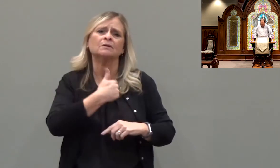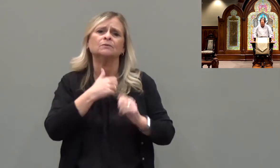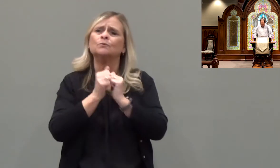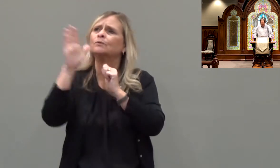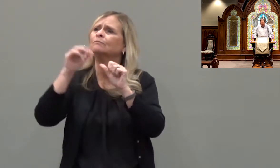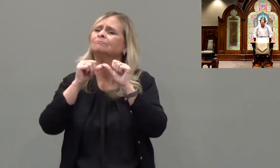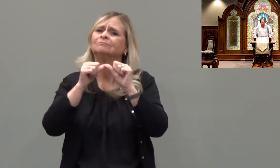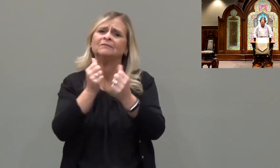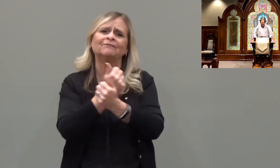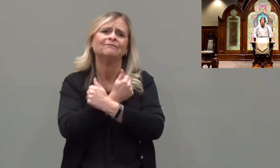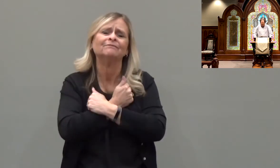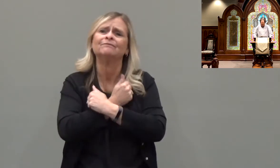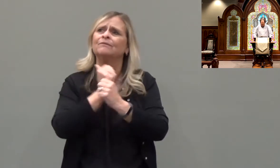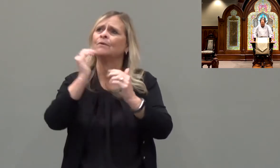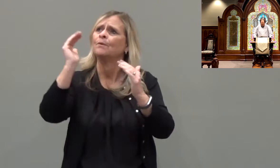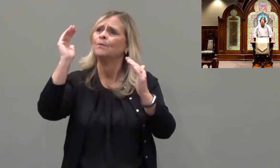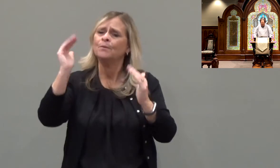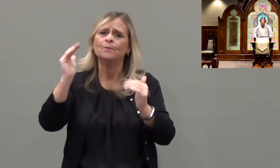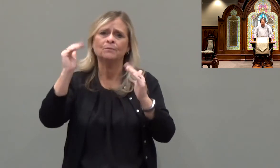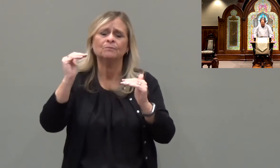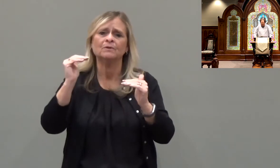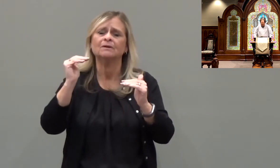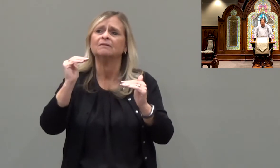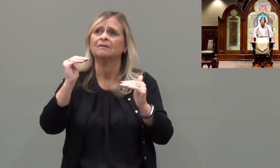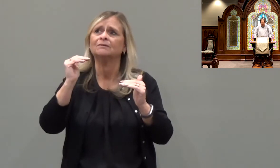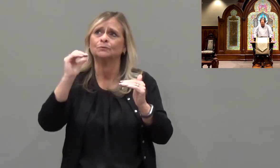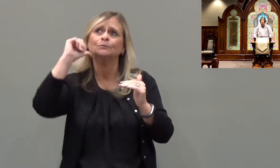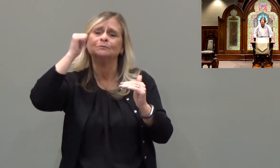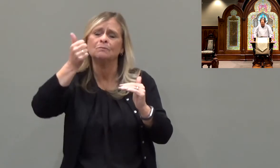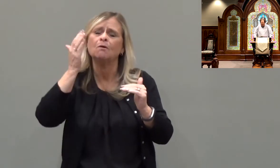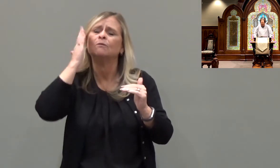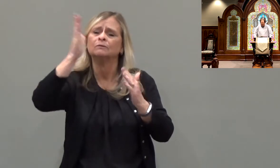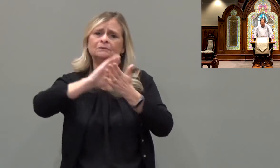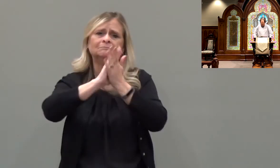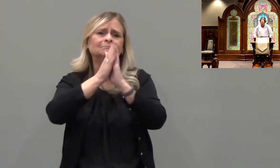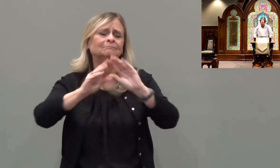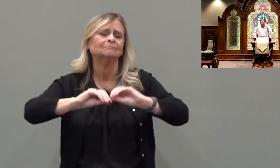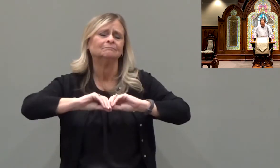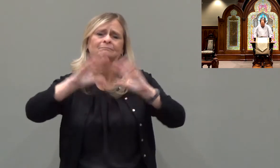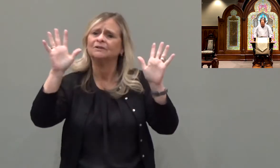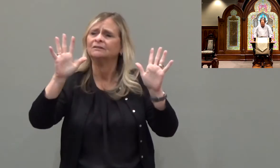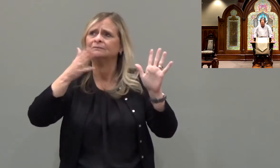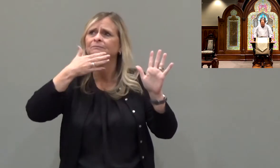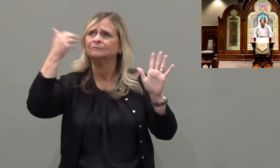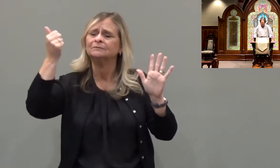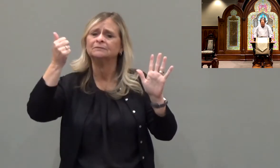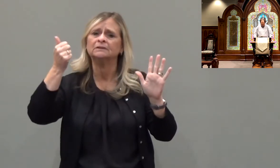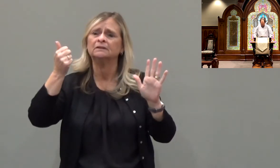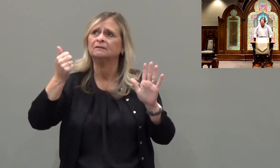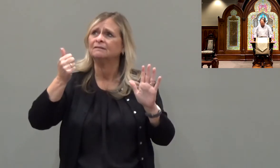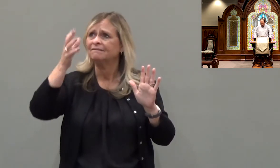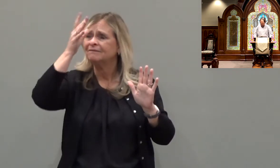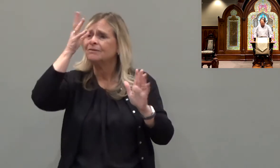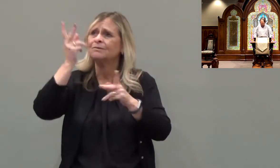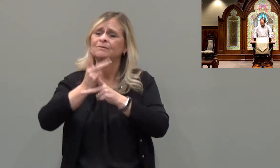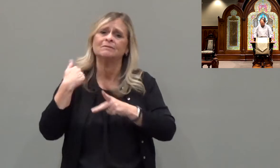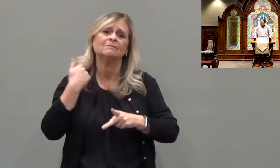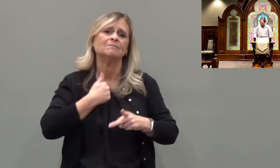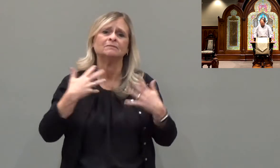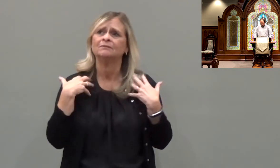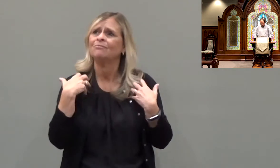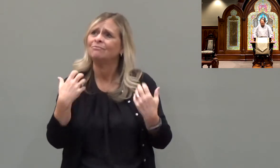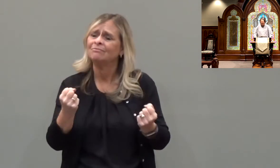hope that there will come a brighter tomorrow. Father, keep us healthy, keep us